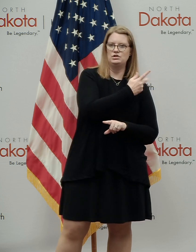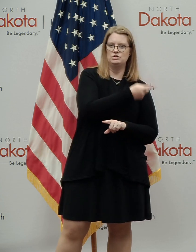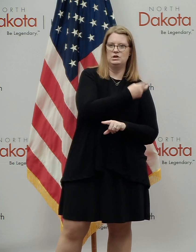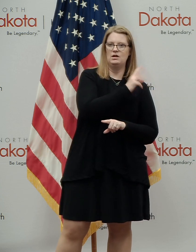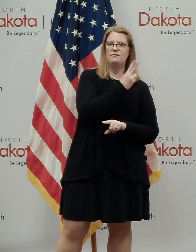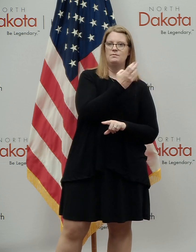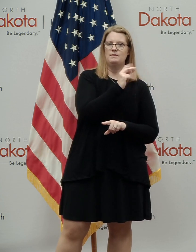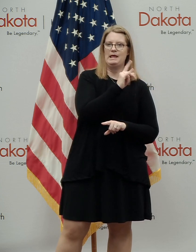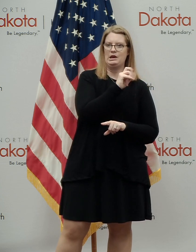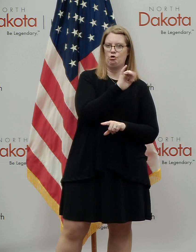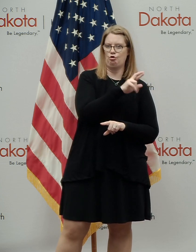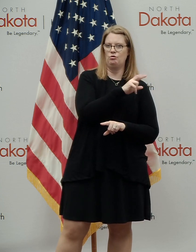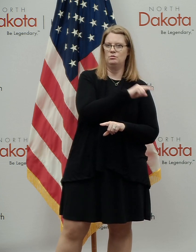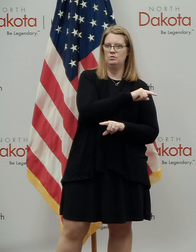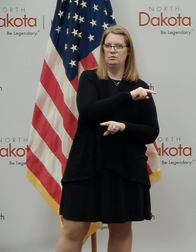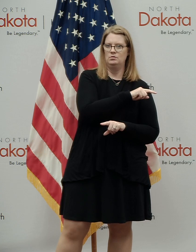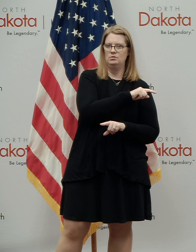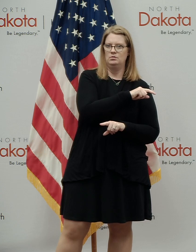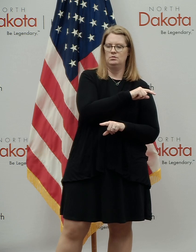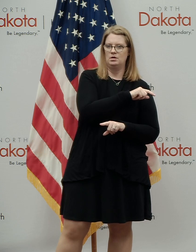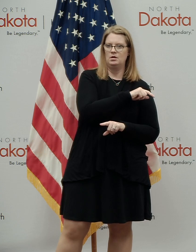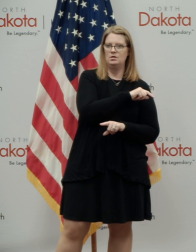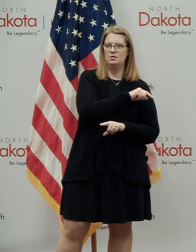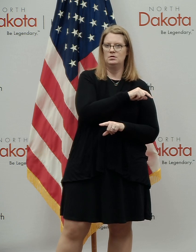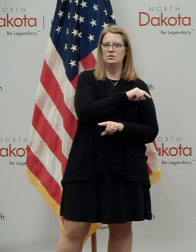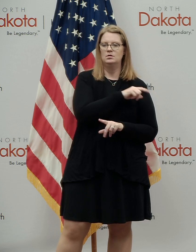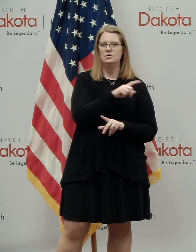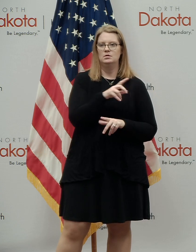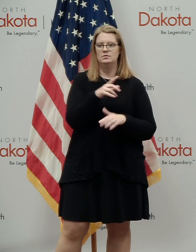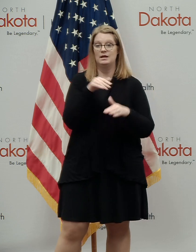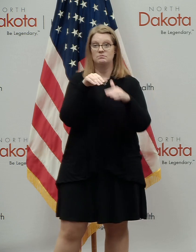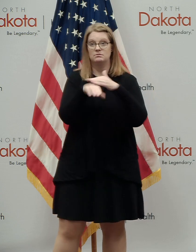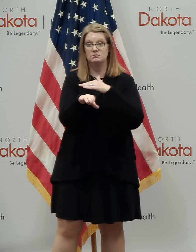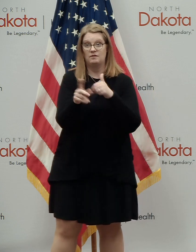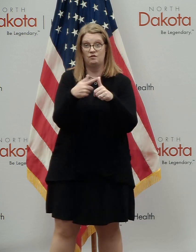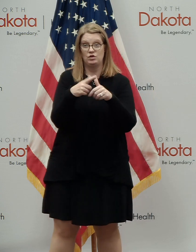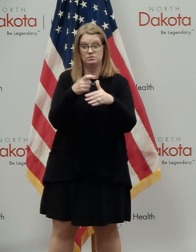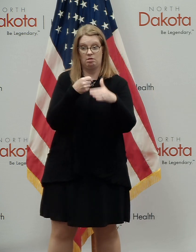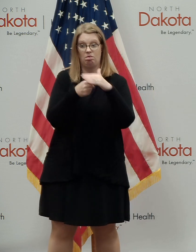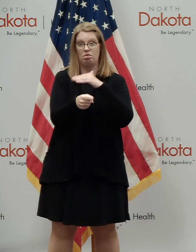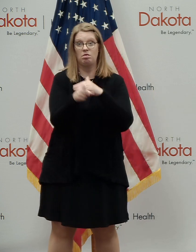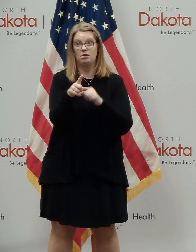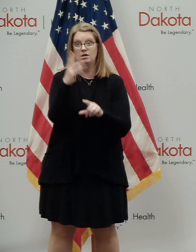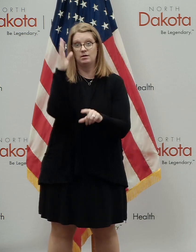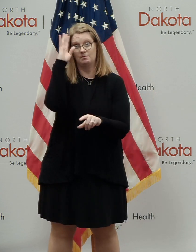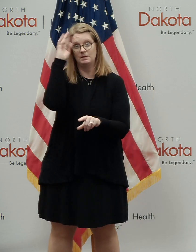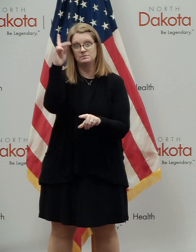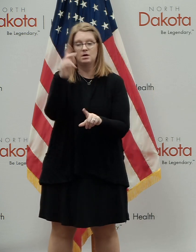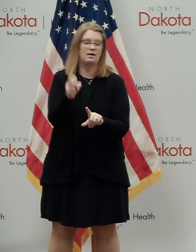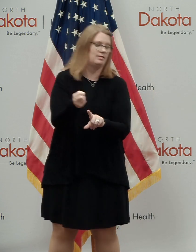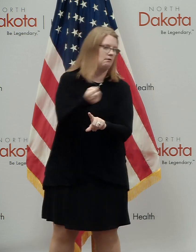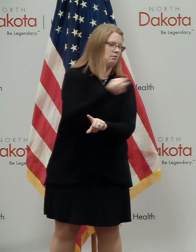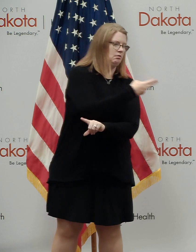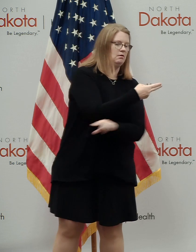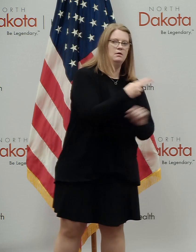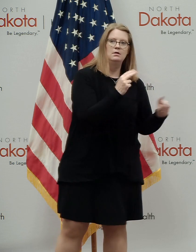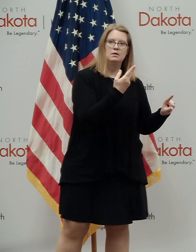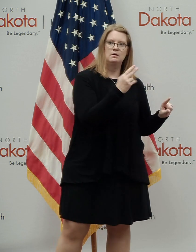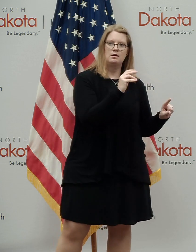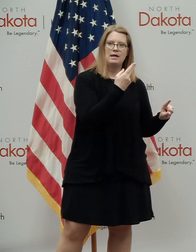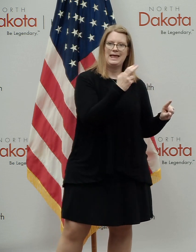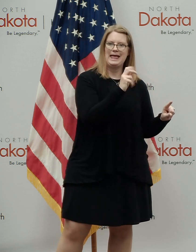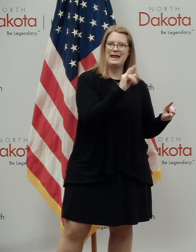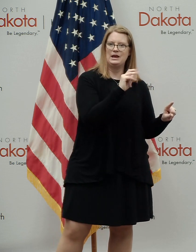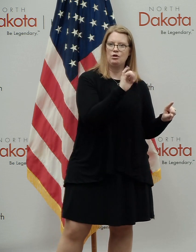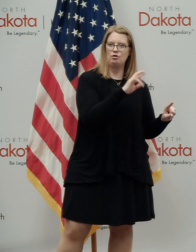from Western North Dakota. That's new. That hasn't been done before, and I think it should be. It's care close